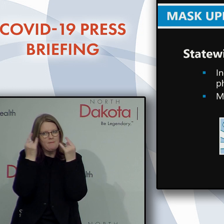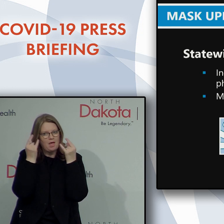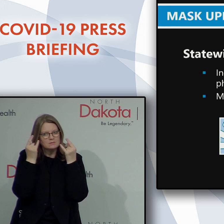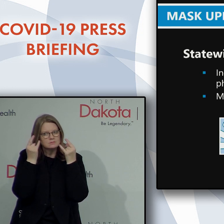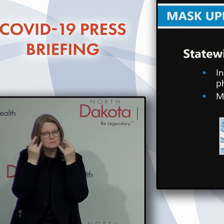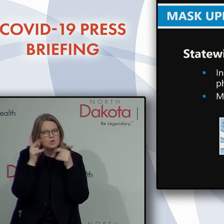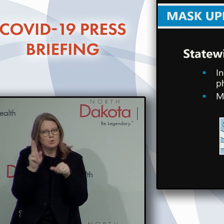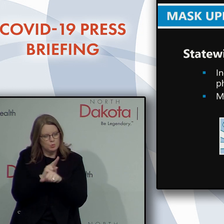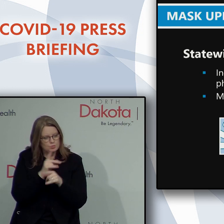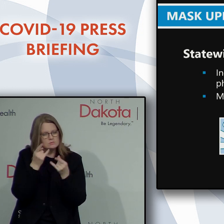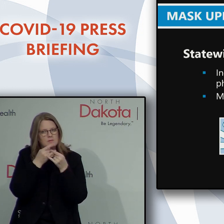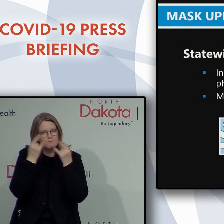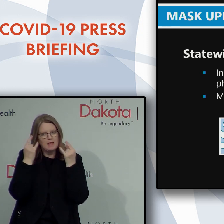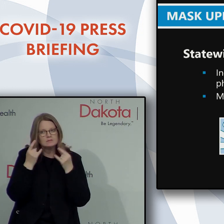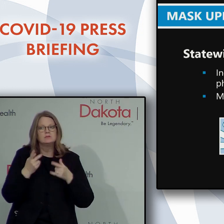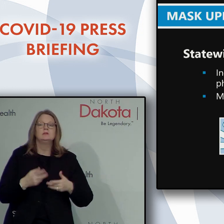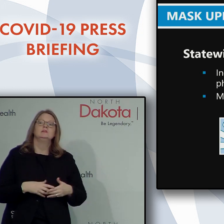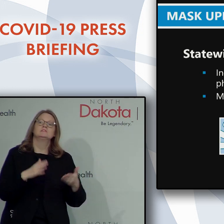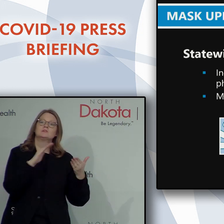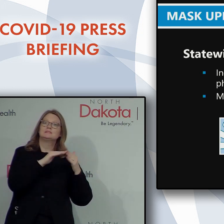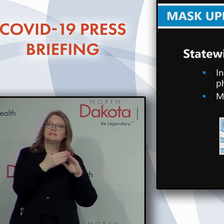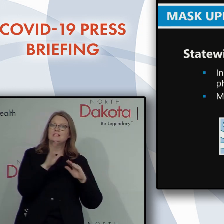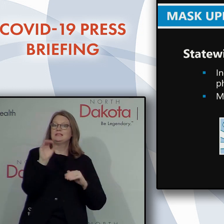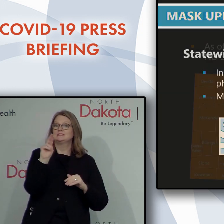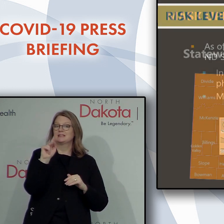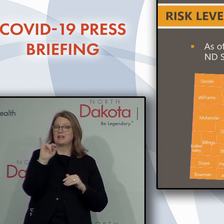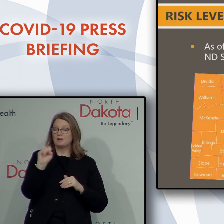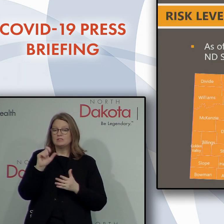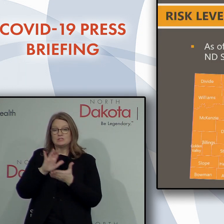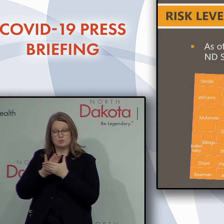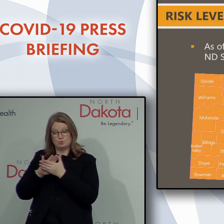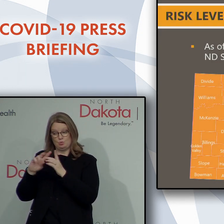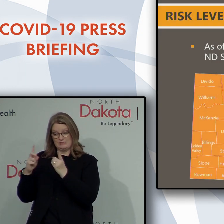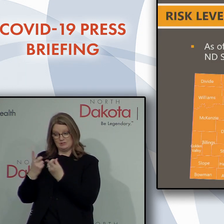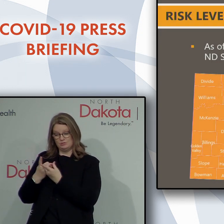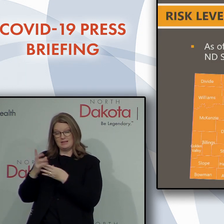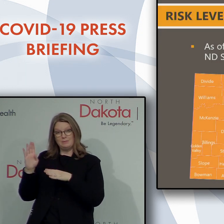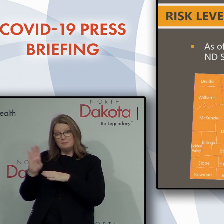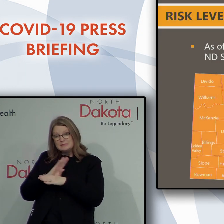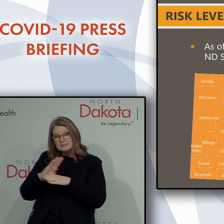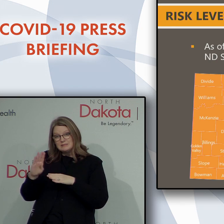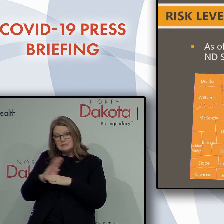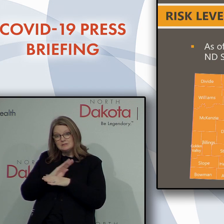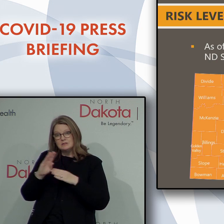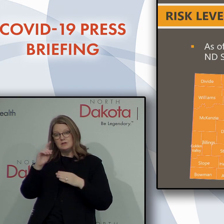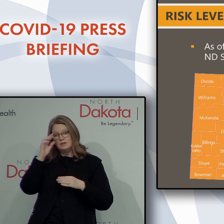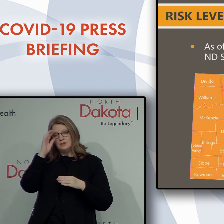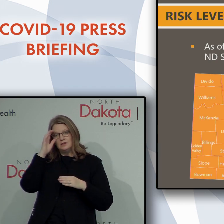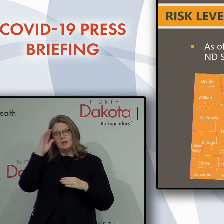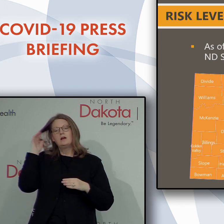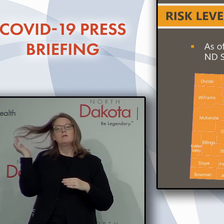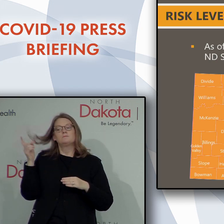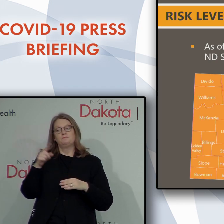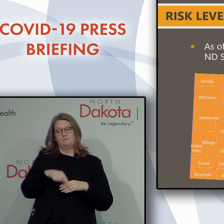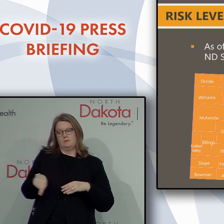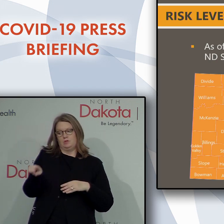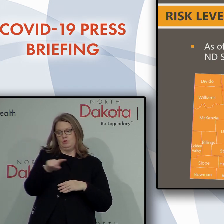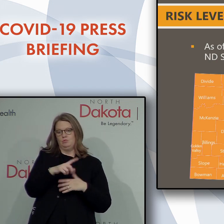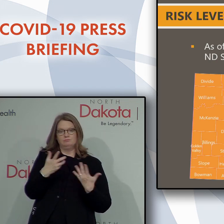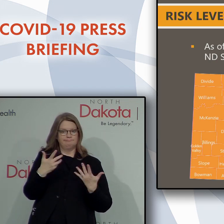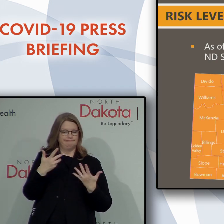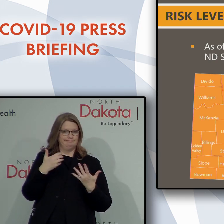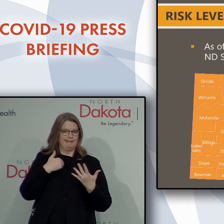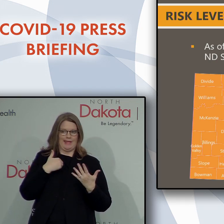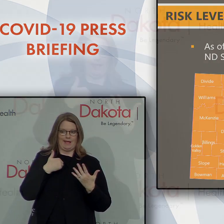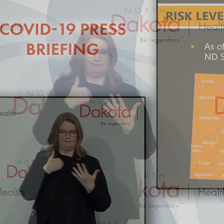In addition to the cities, counties, and school districts and businesses that have every opportunity to put